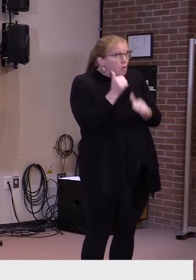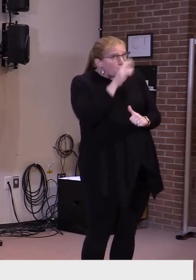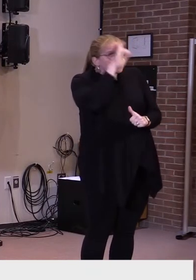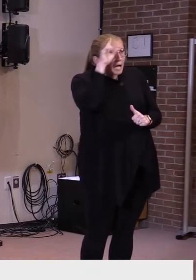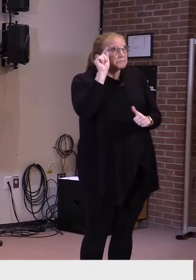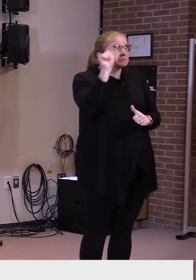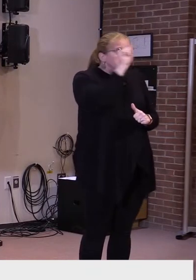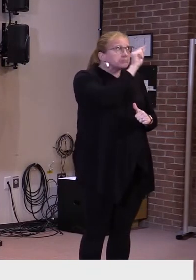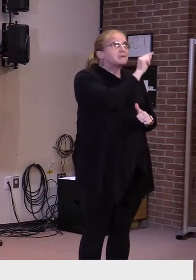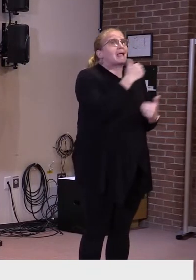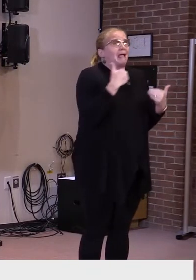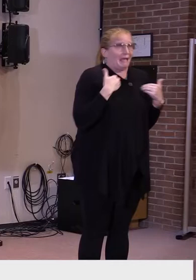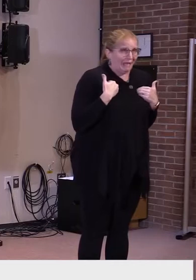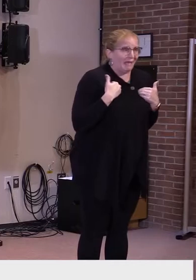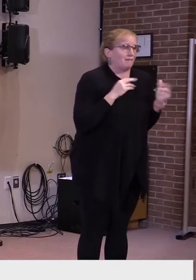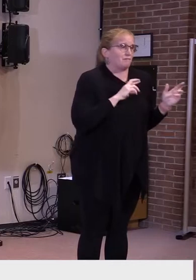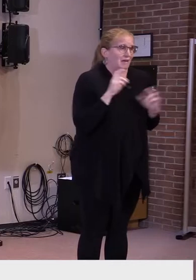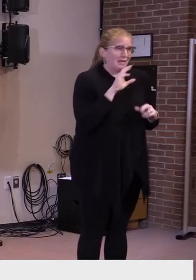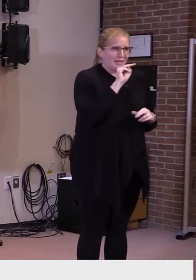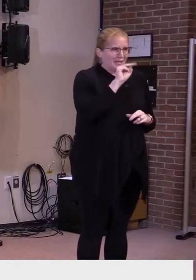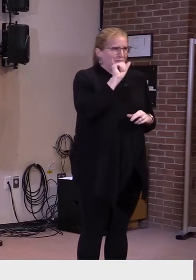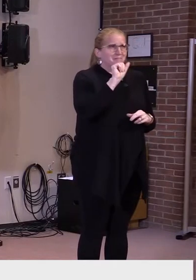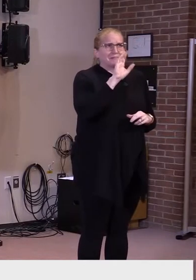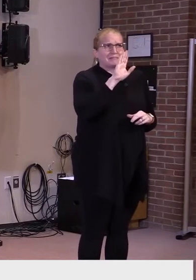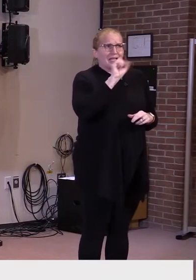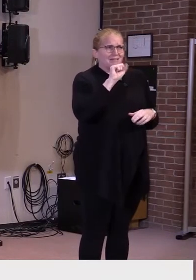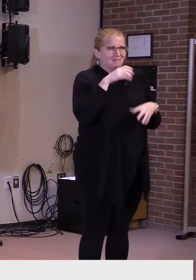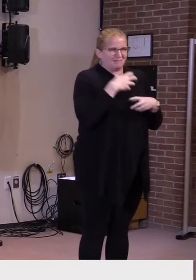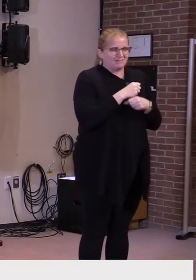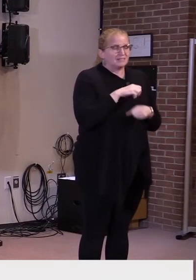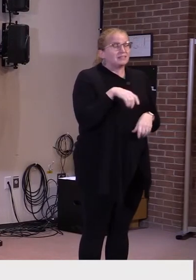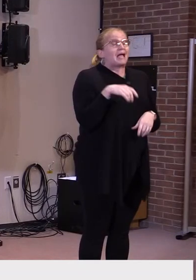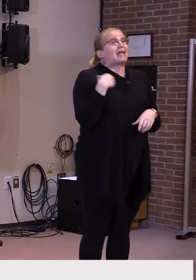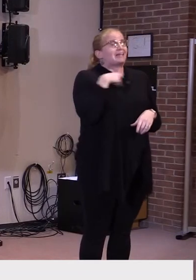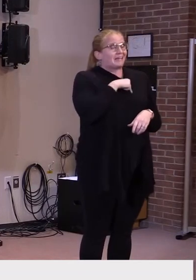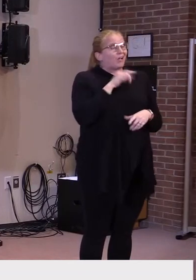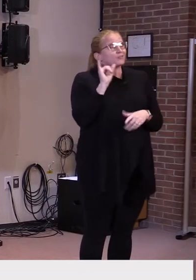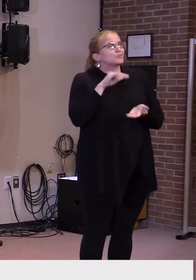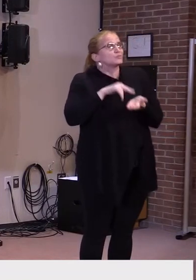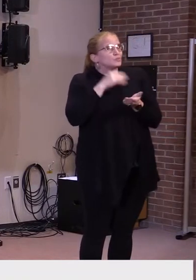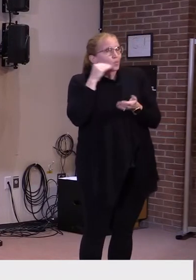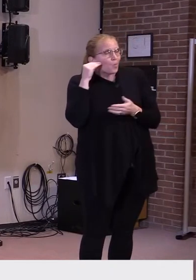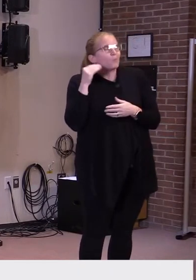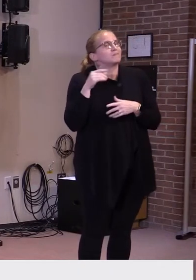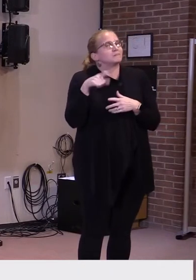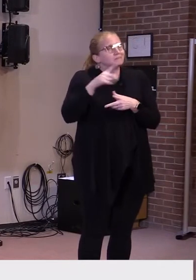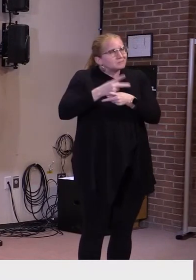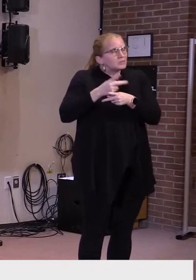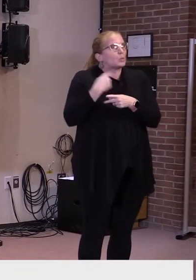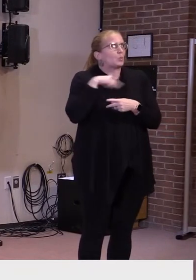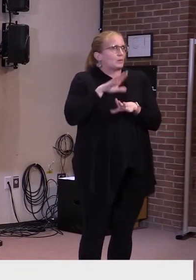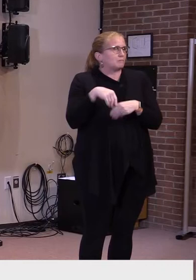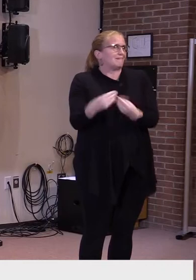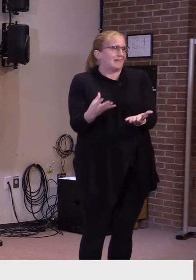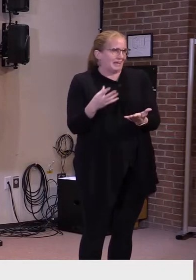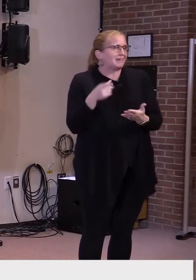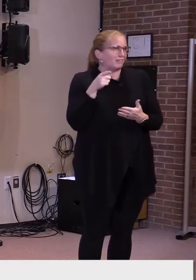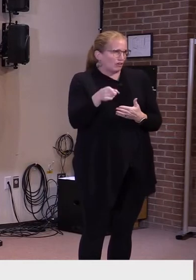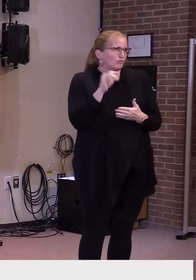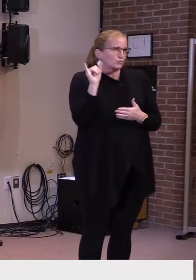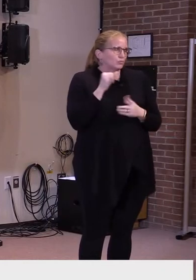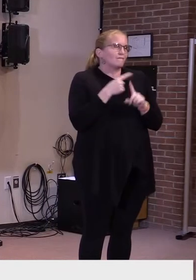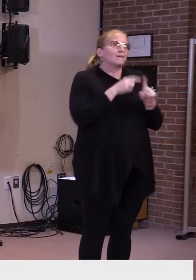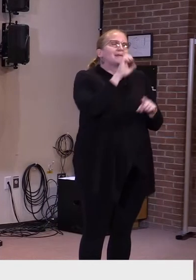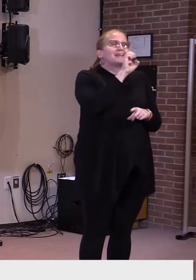Vermont. And we have made it available to long-term care facilities through our EMS partners. Now I